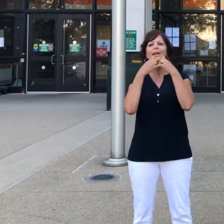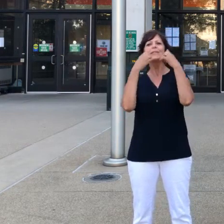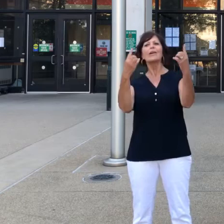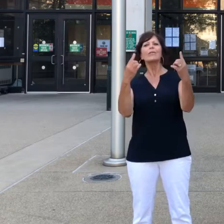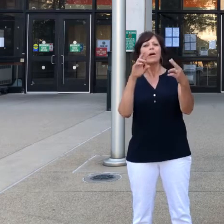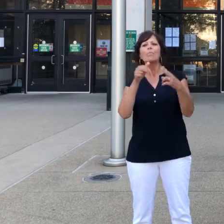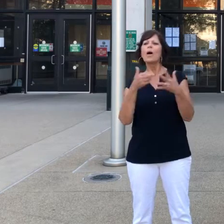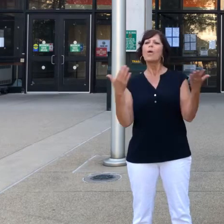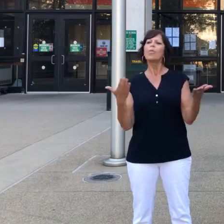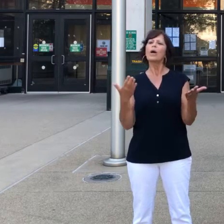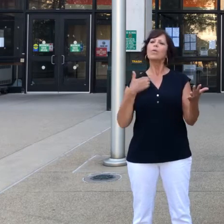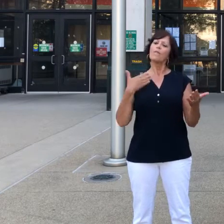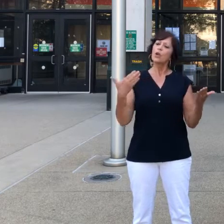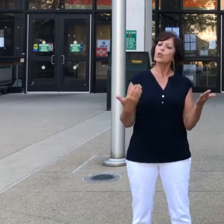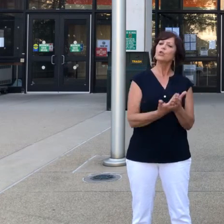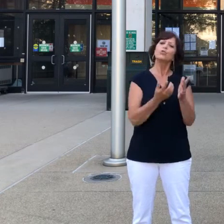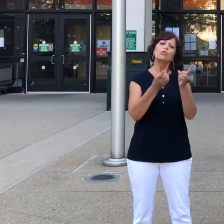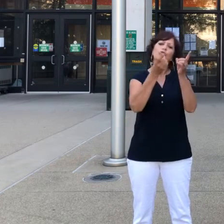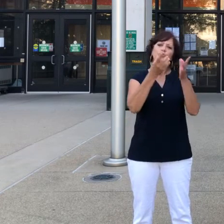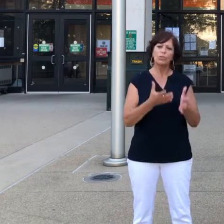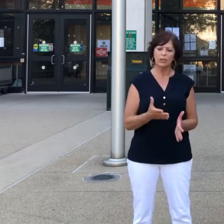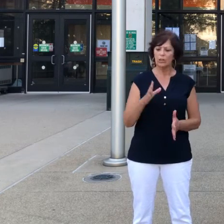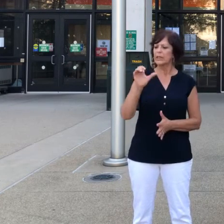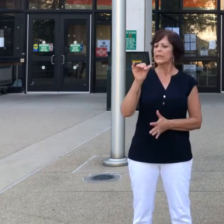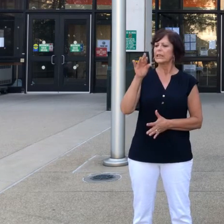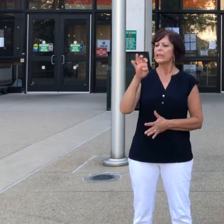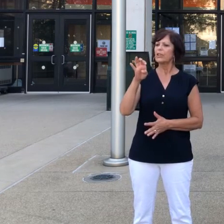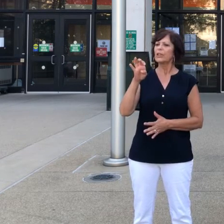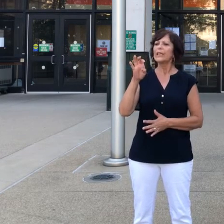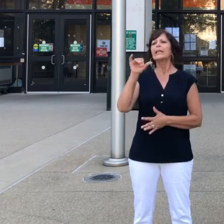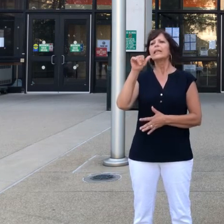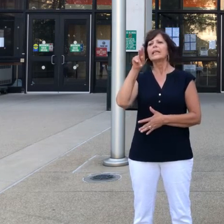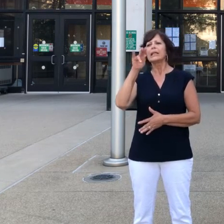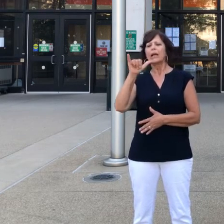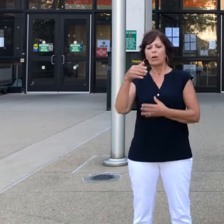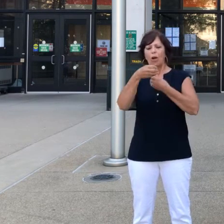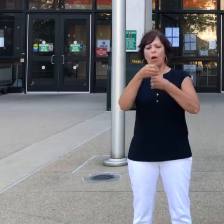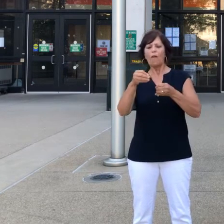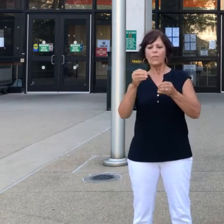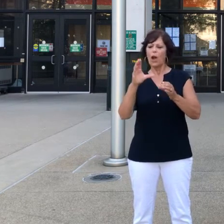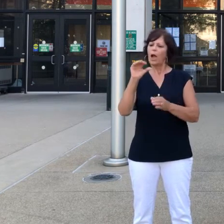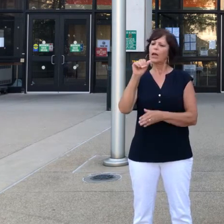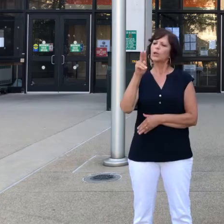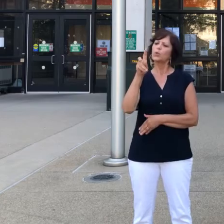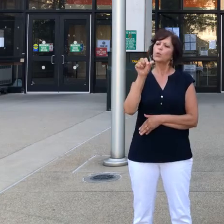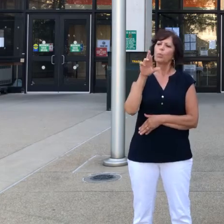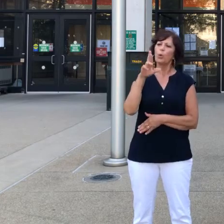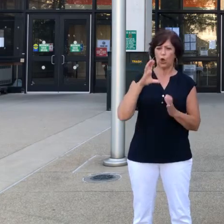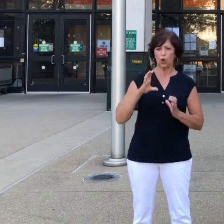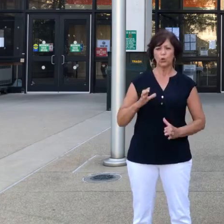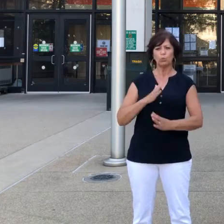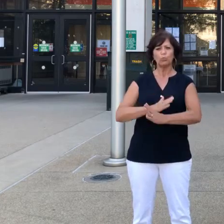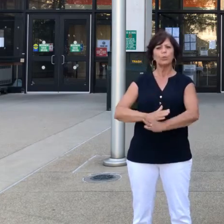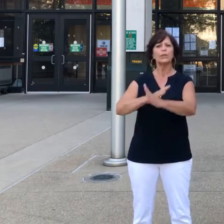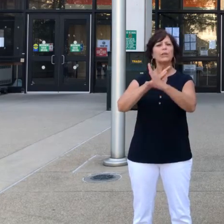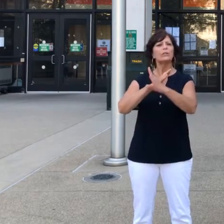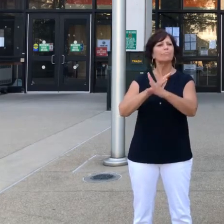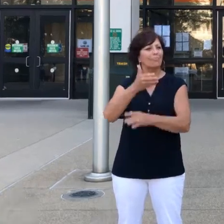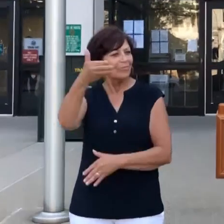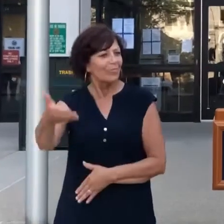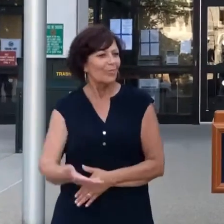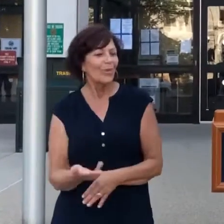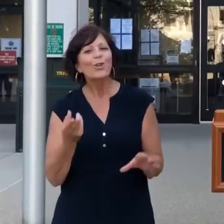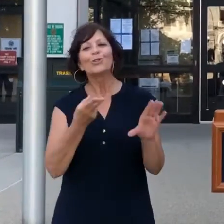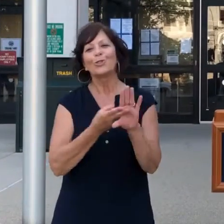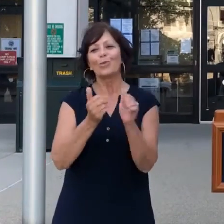to the new director of Erie County's Office of Consumer Protection. I want to welcome you here today. Of course, we're joined by